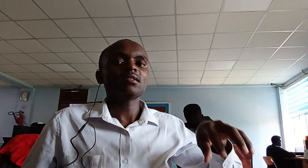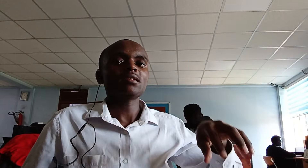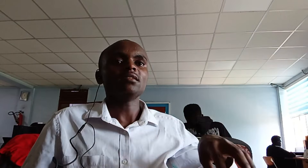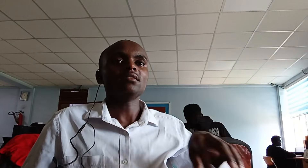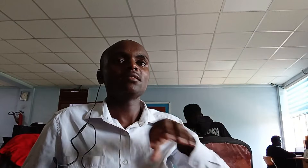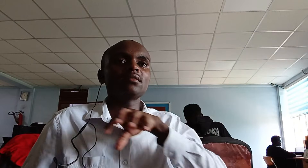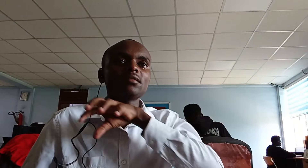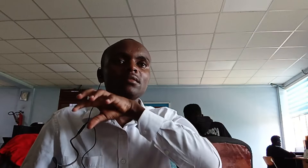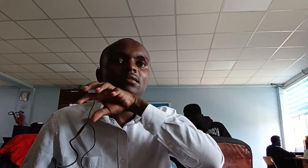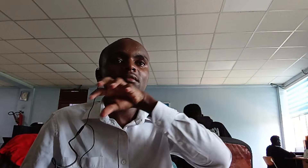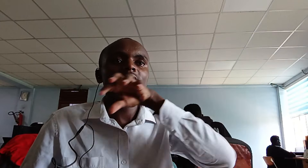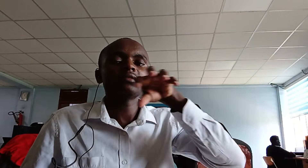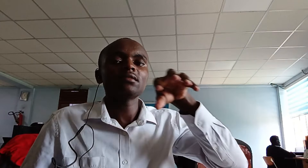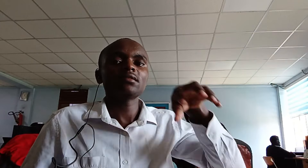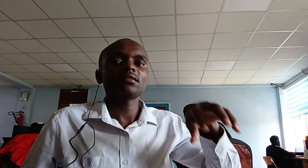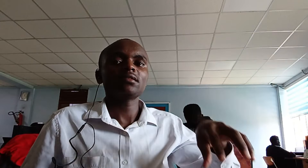sun, sun,